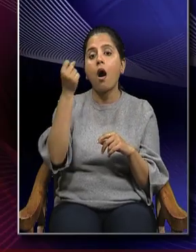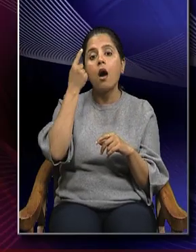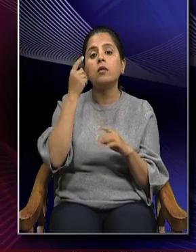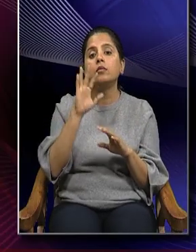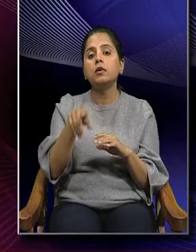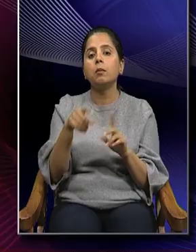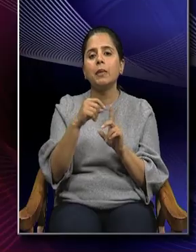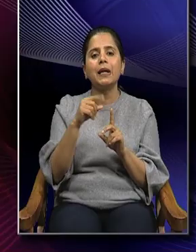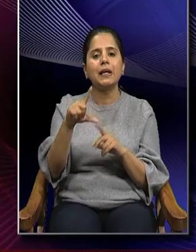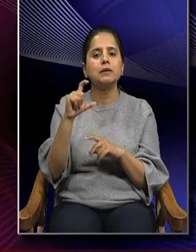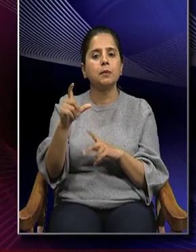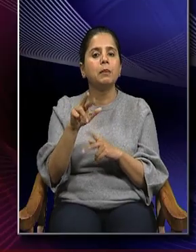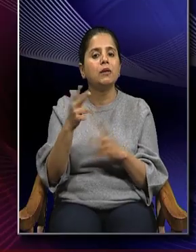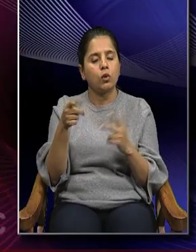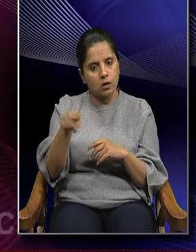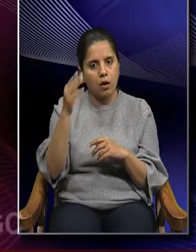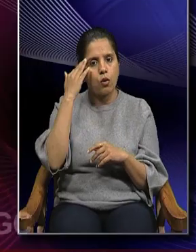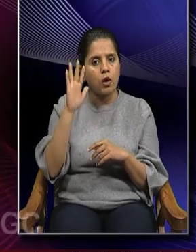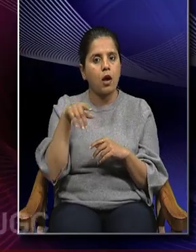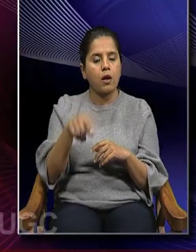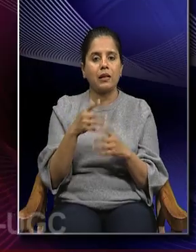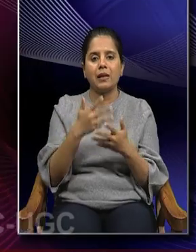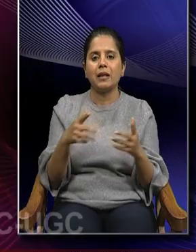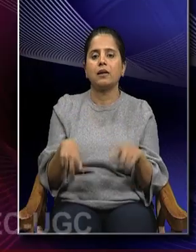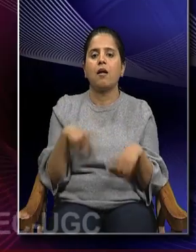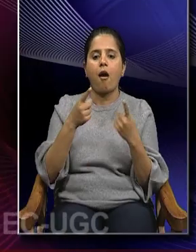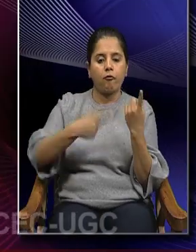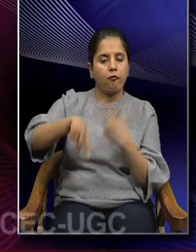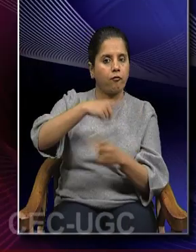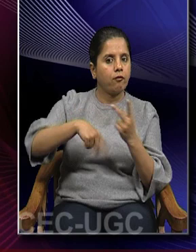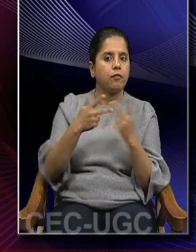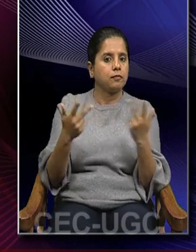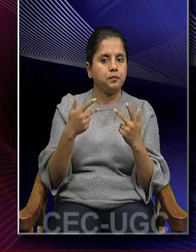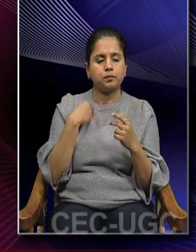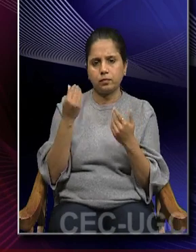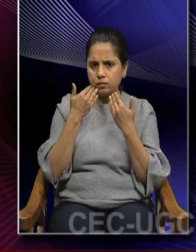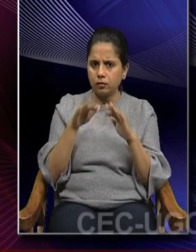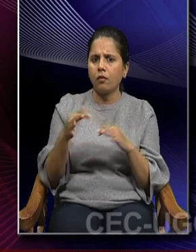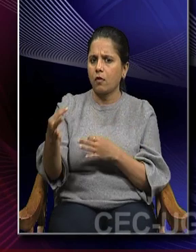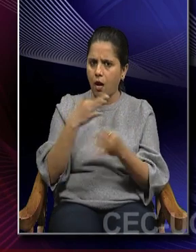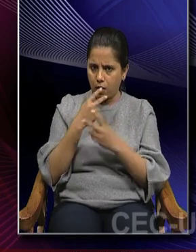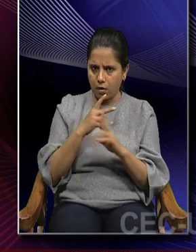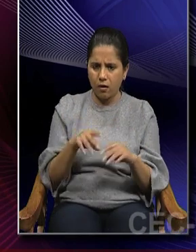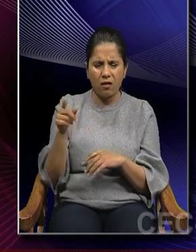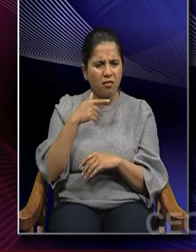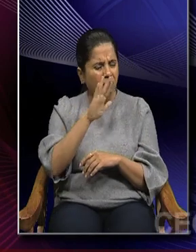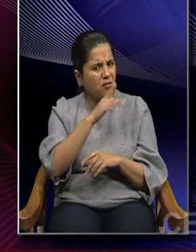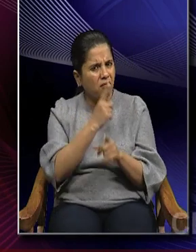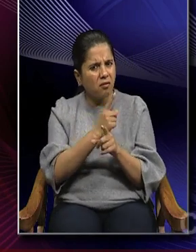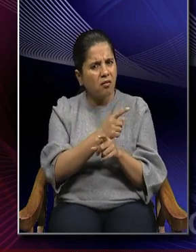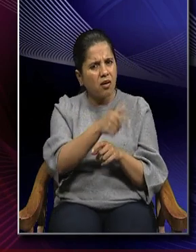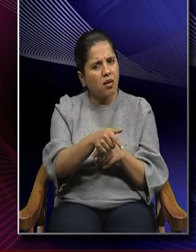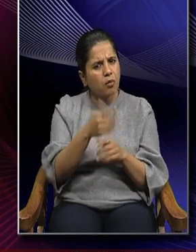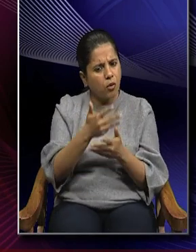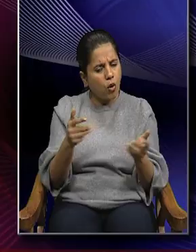is PLC, product life cycle. At times my students are asking me, sir, can product